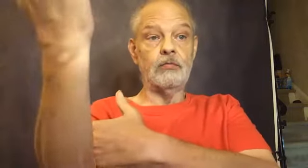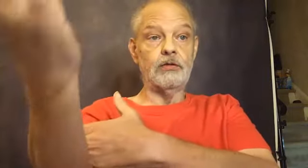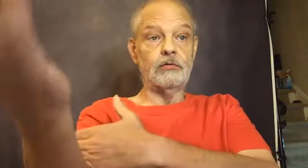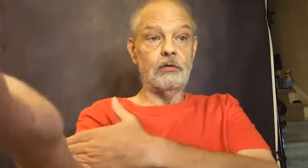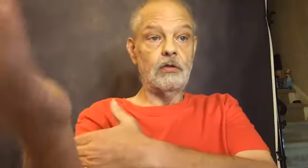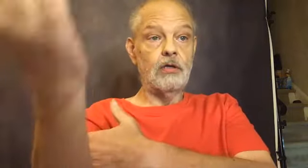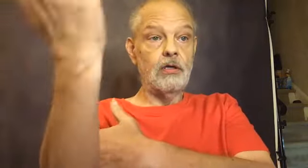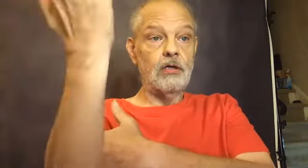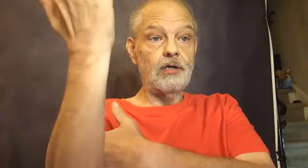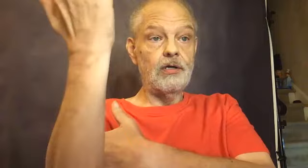elbow.